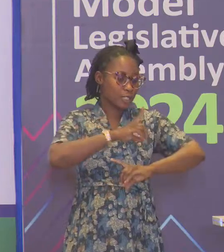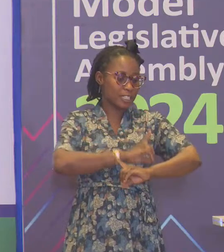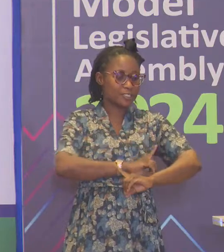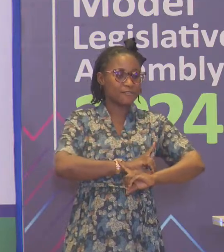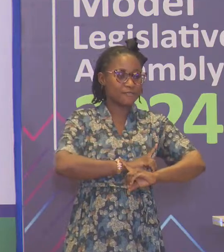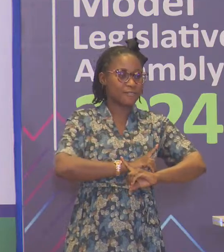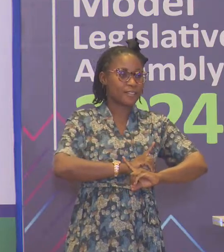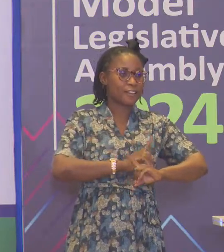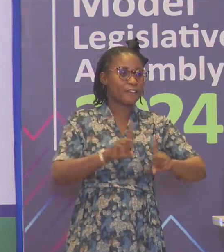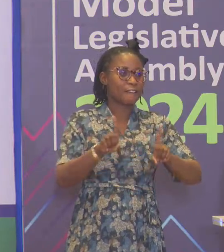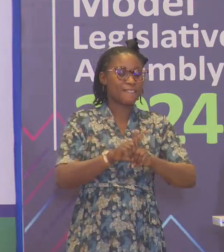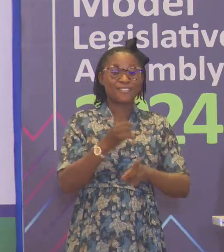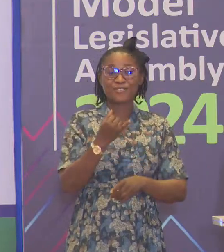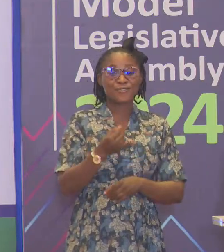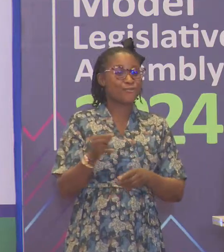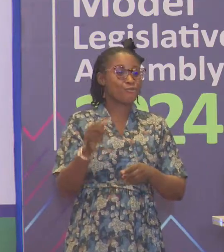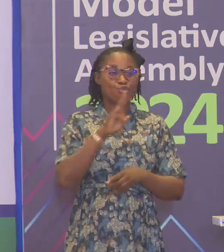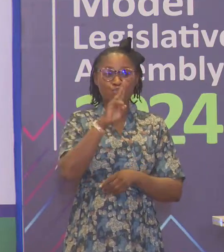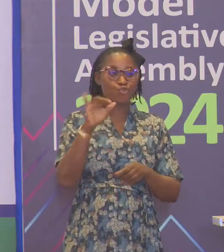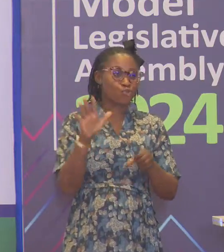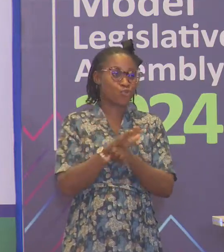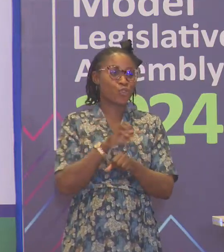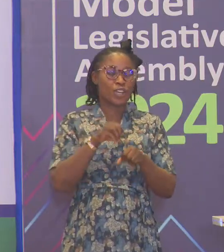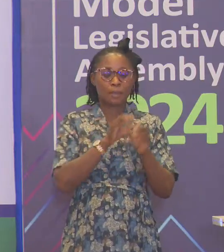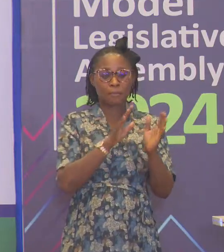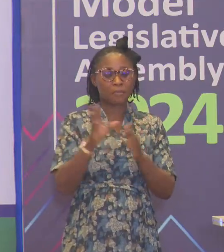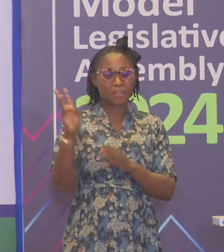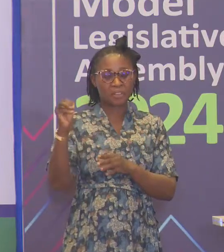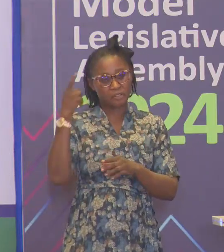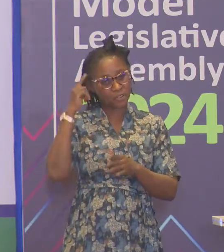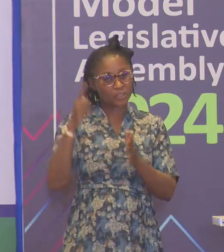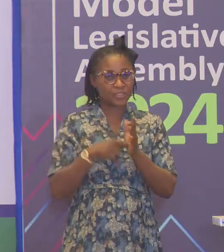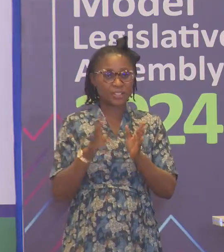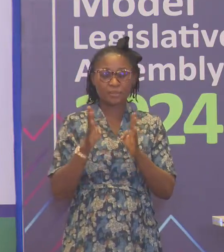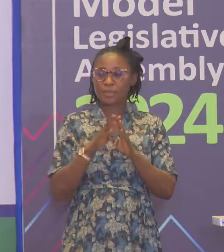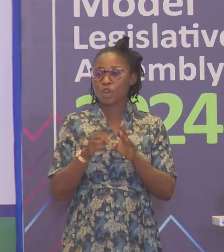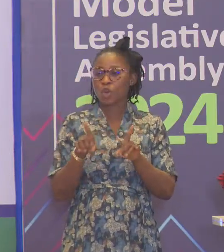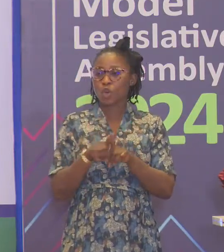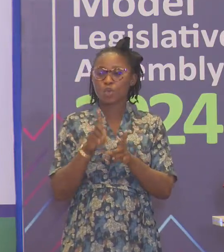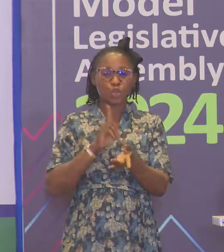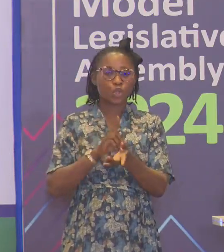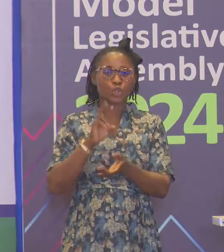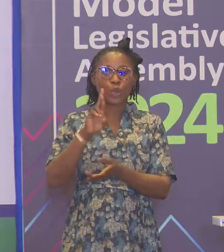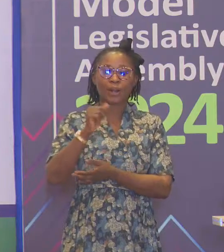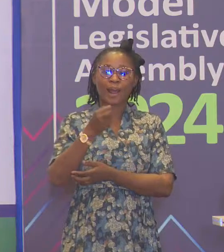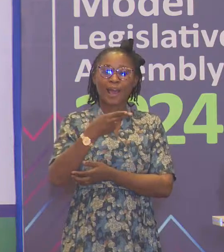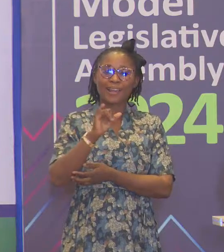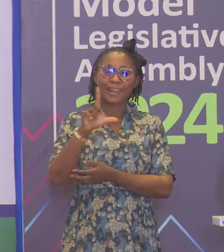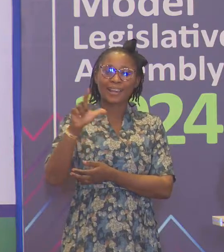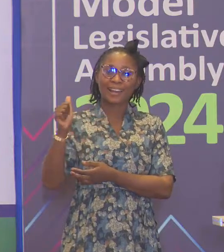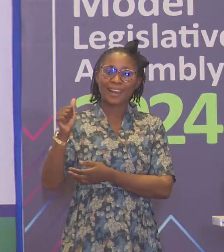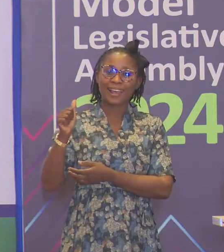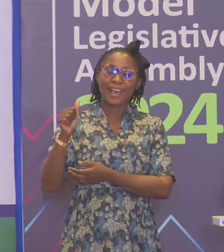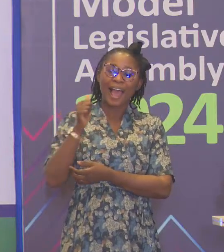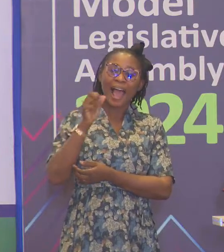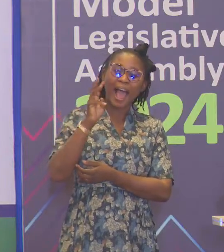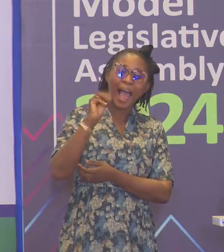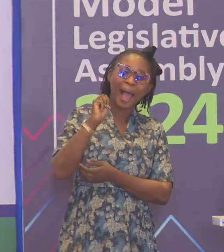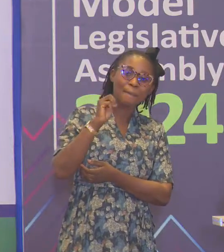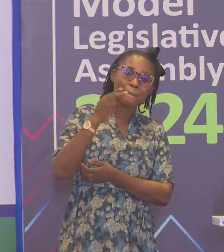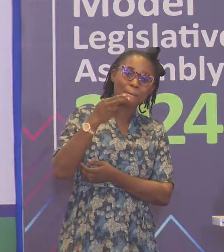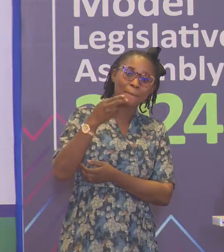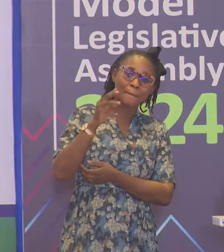was very instrumental in preparing the interns for this session. And then we also have Dr. Rahil Amadu, she's somewhere in the